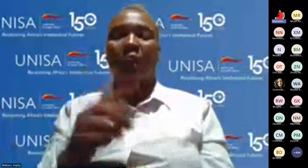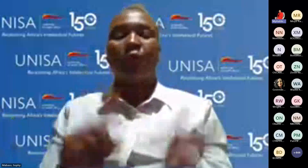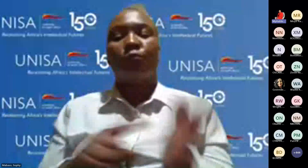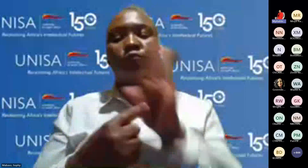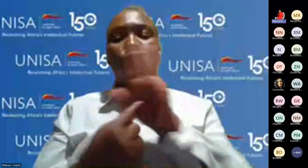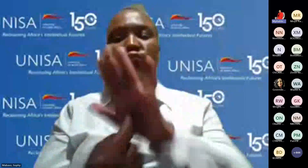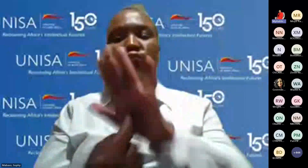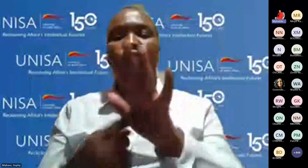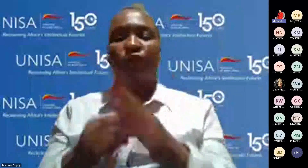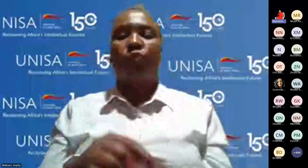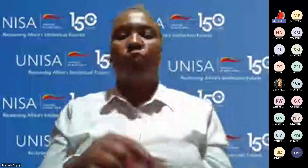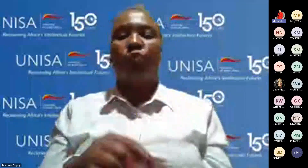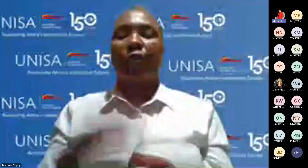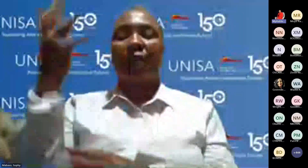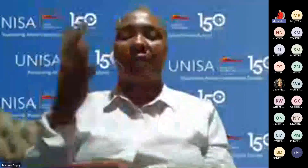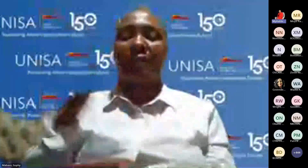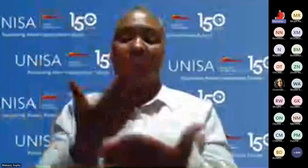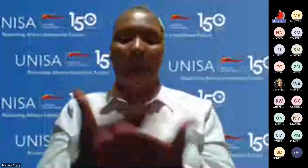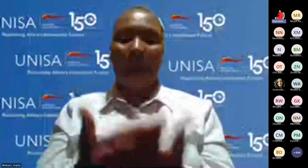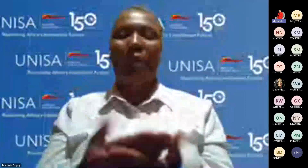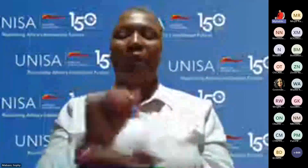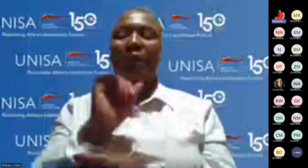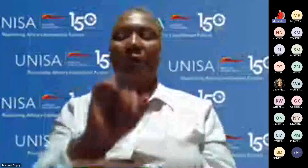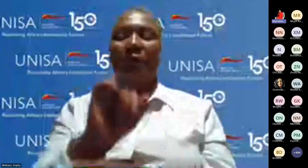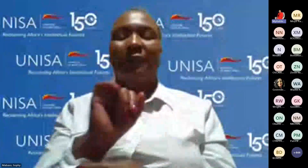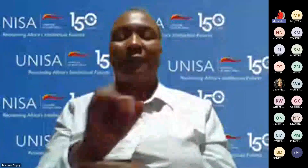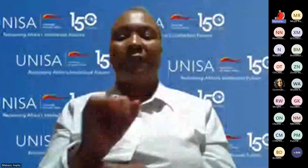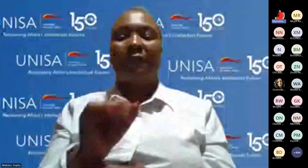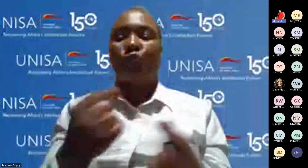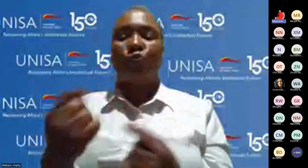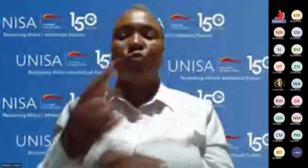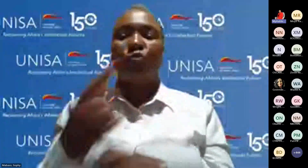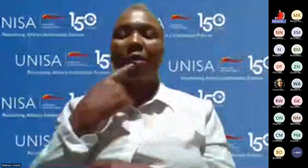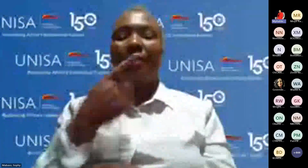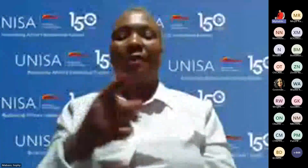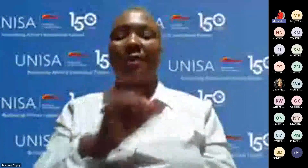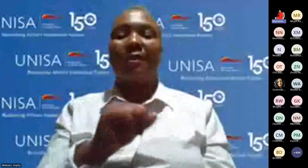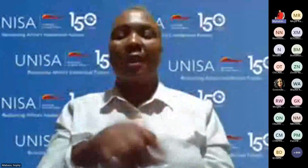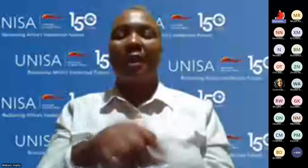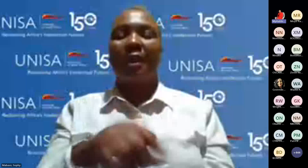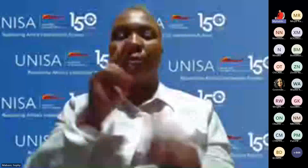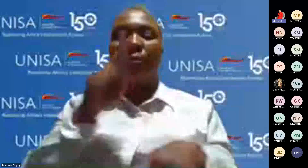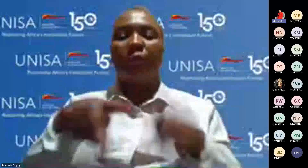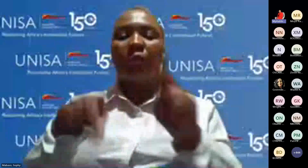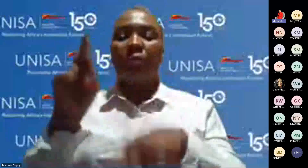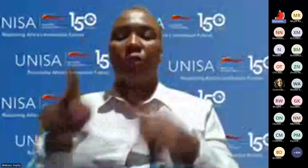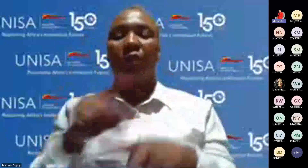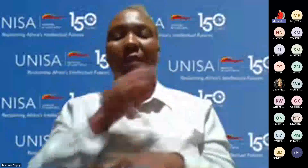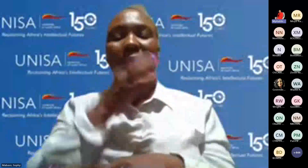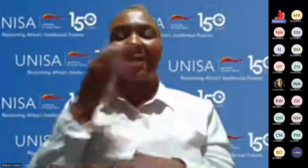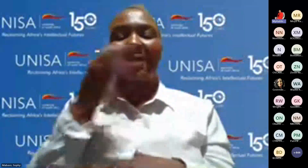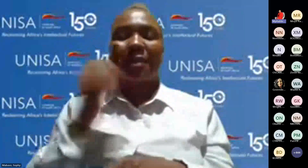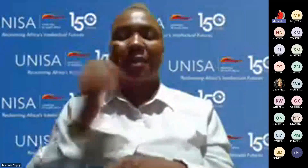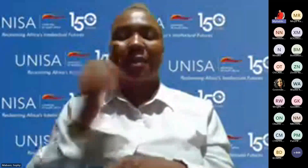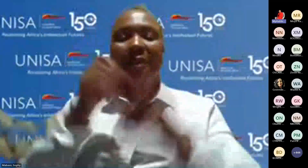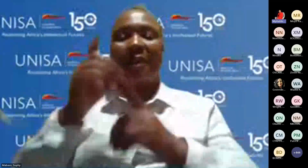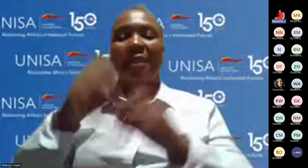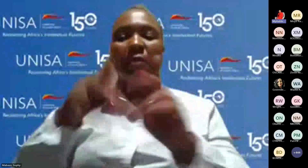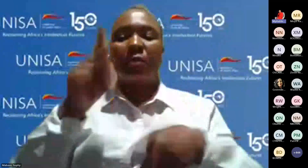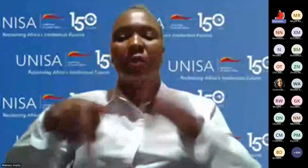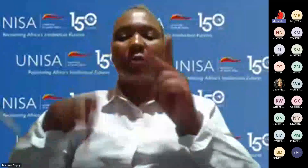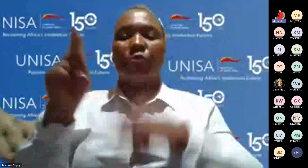lecturer that you are able to apply this. For example, if they are principles, they say to you, discuss principles